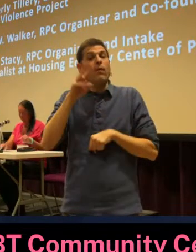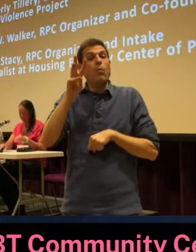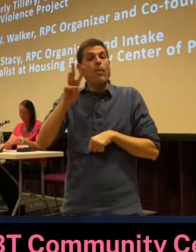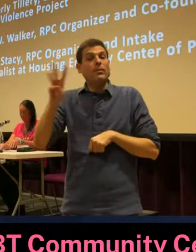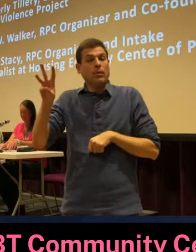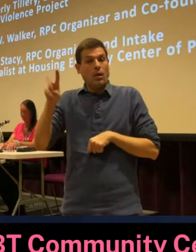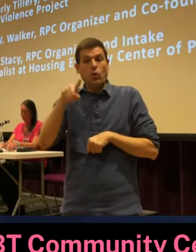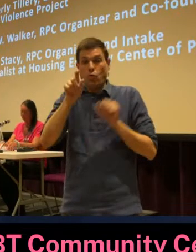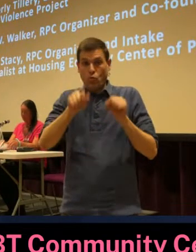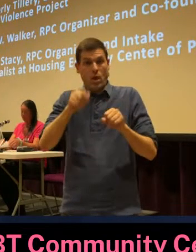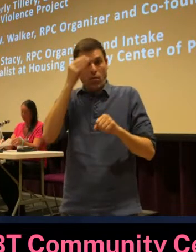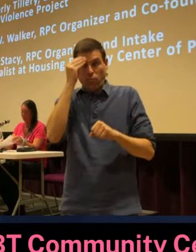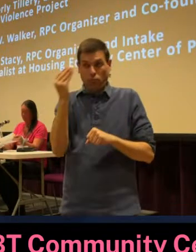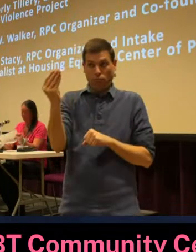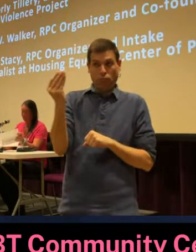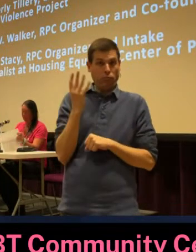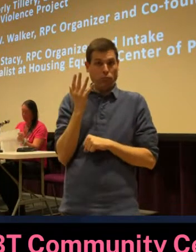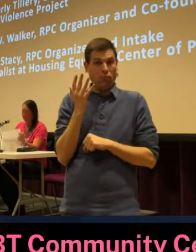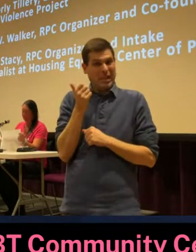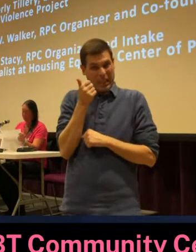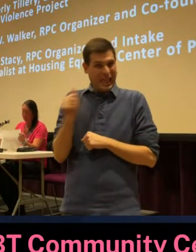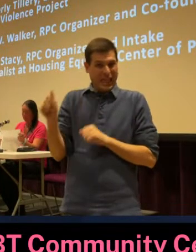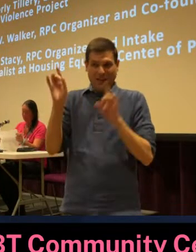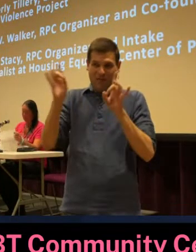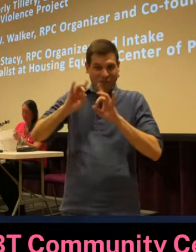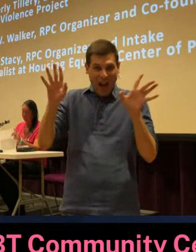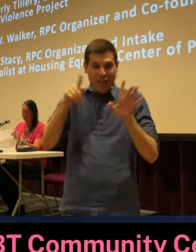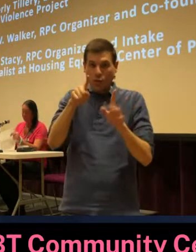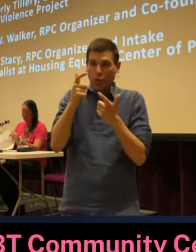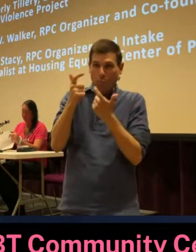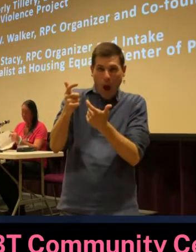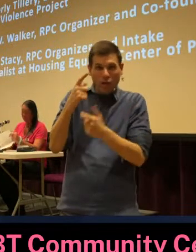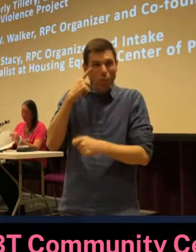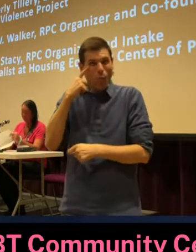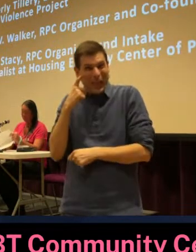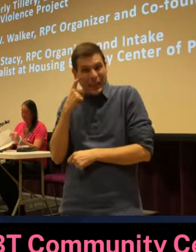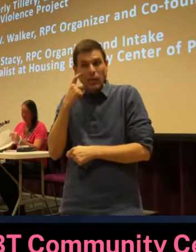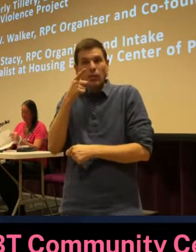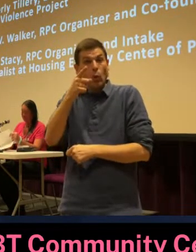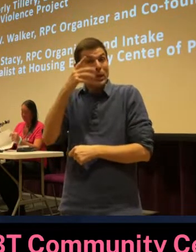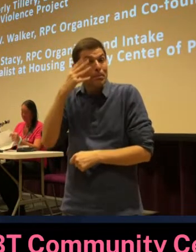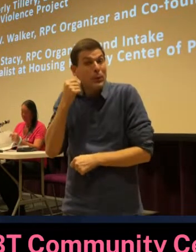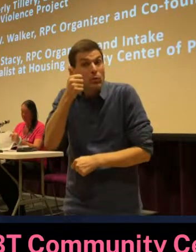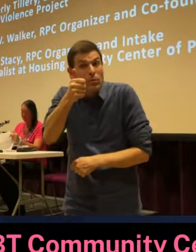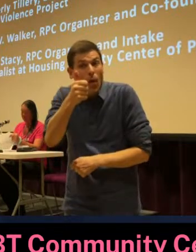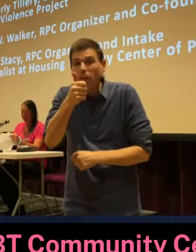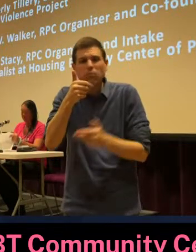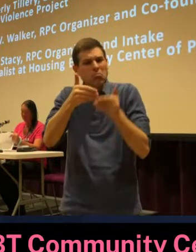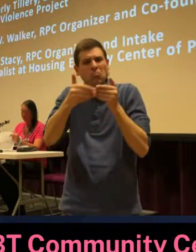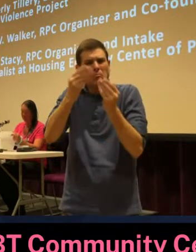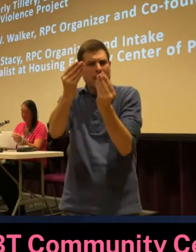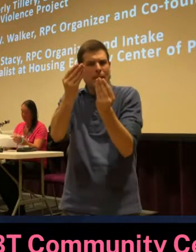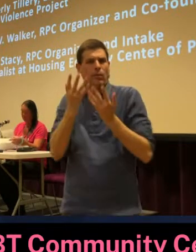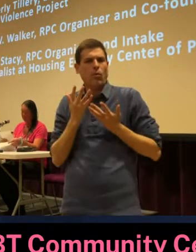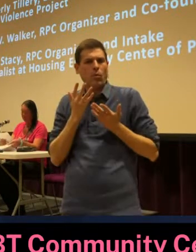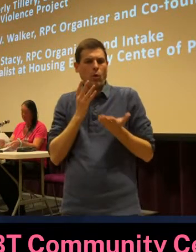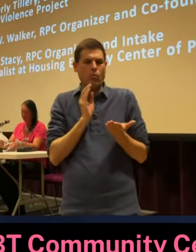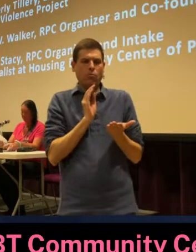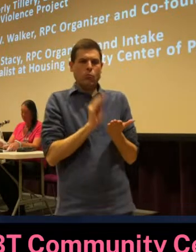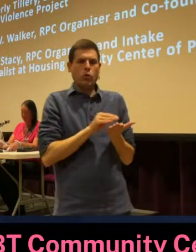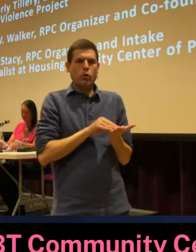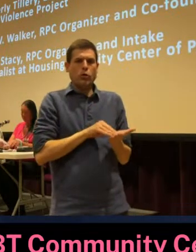and report an act of violence if you've witnessed one or if you've experienced one. And the reason that it's so important